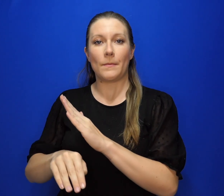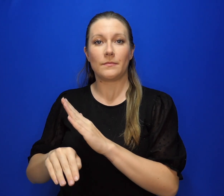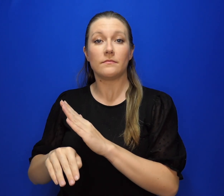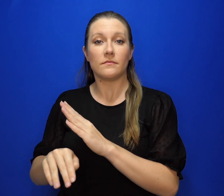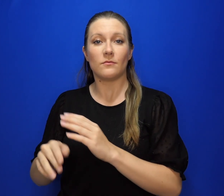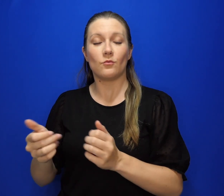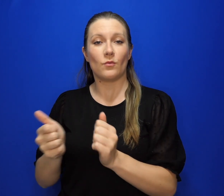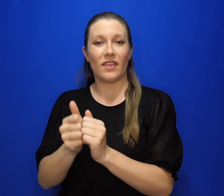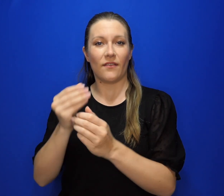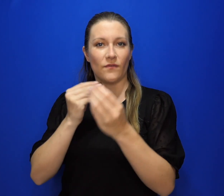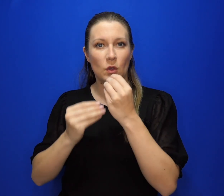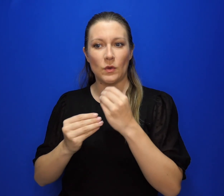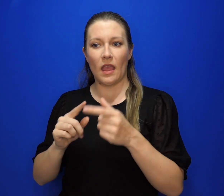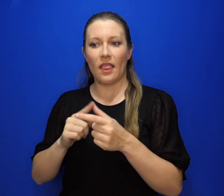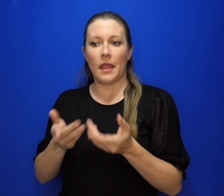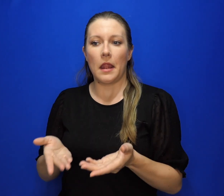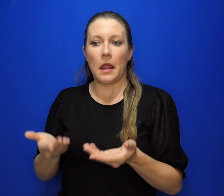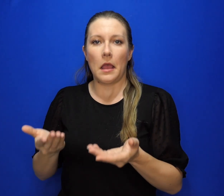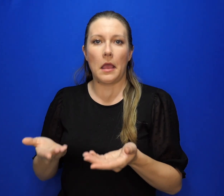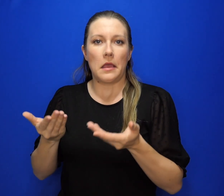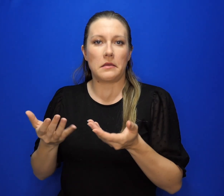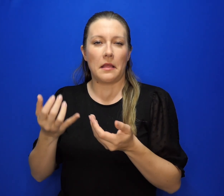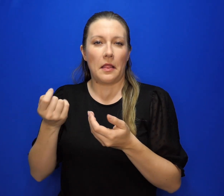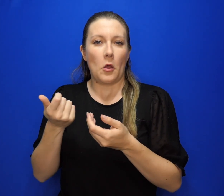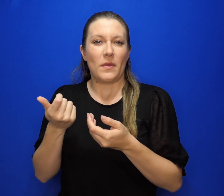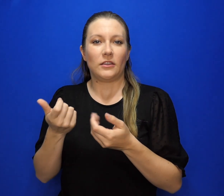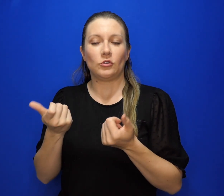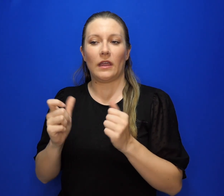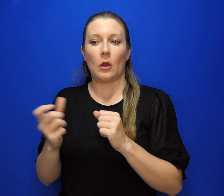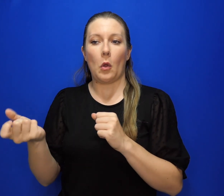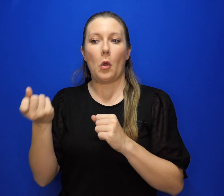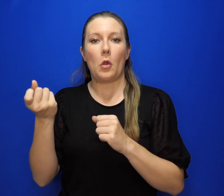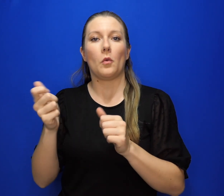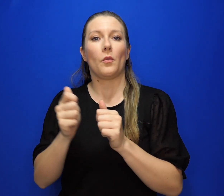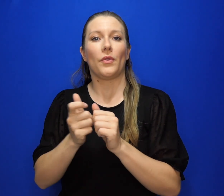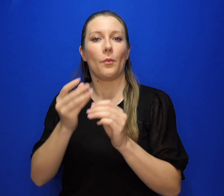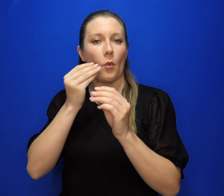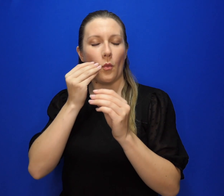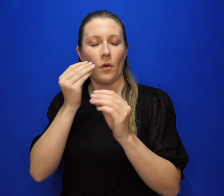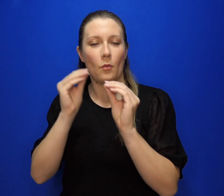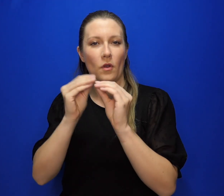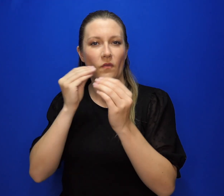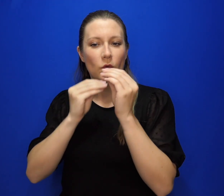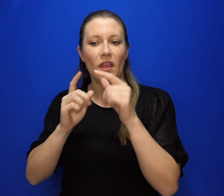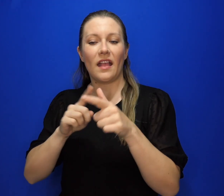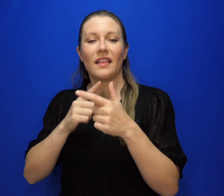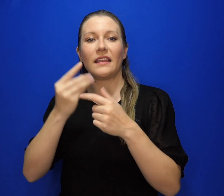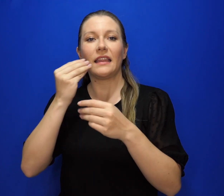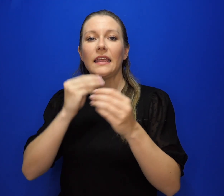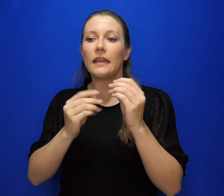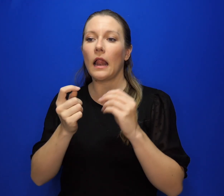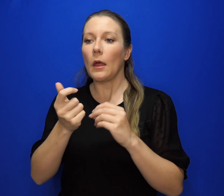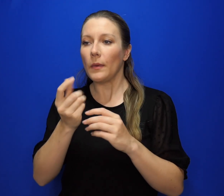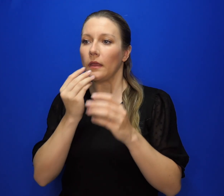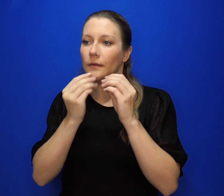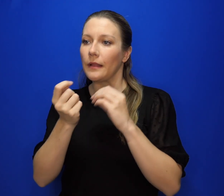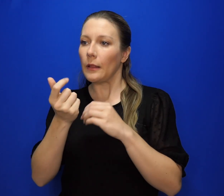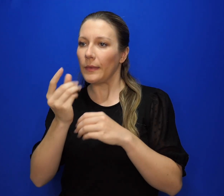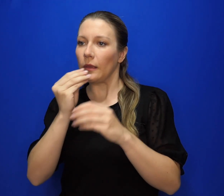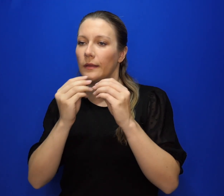buoy it a little bit, if you will, like, hold it up a little, and then go a little slower eating forward, watch the clock,